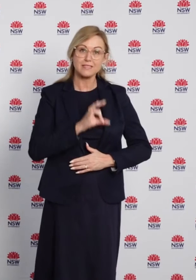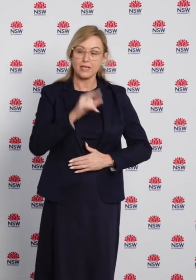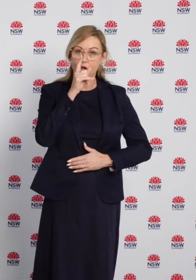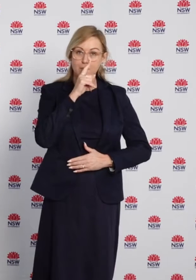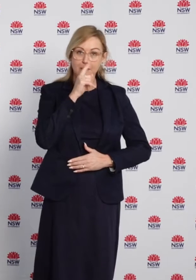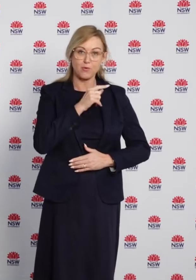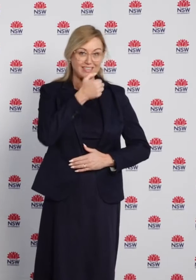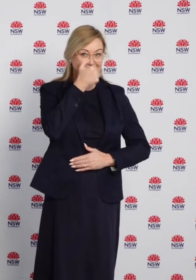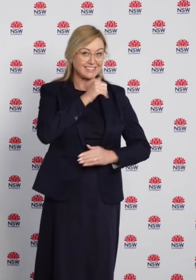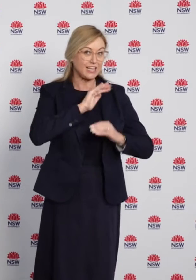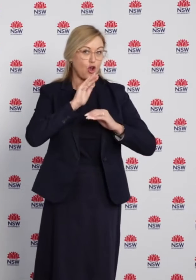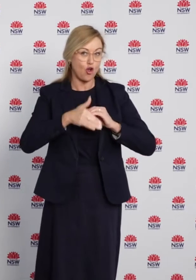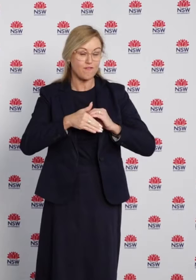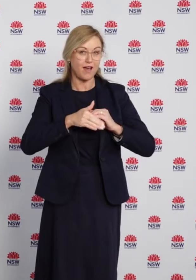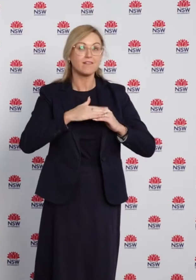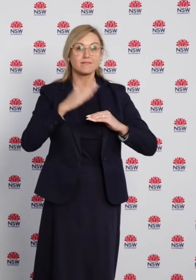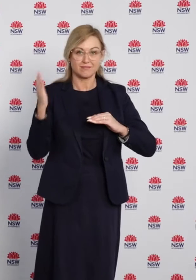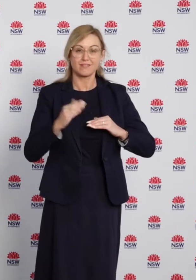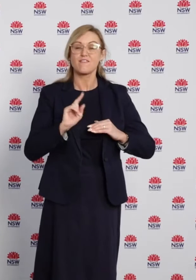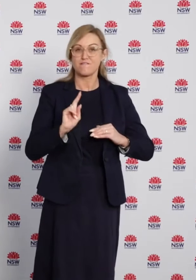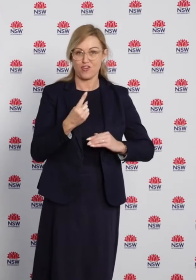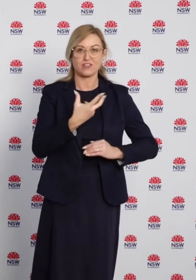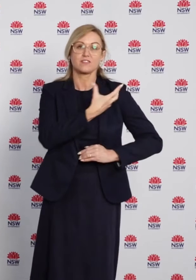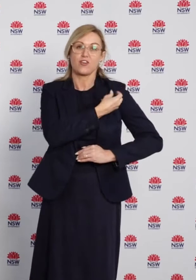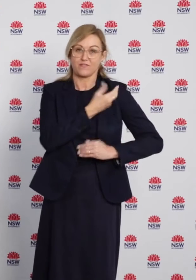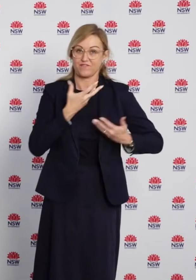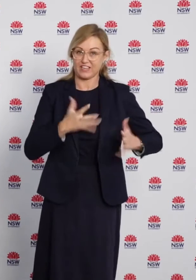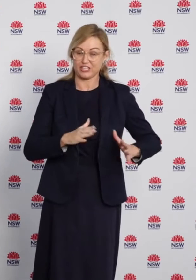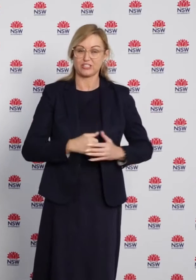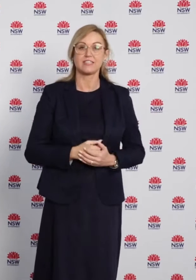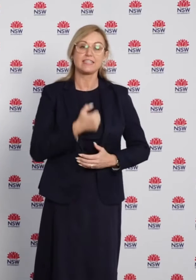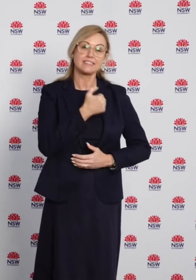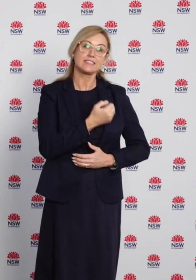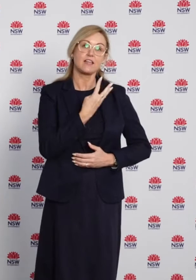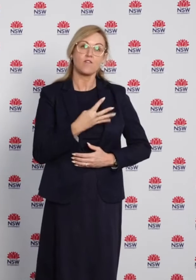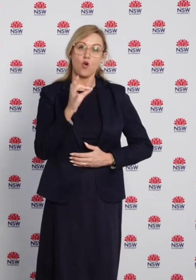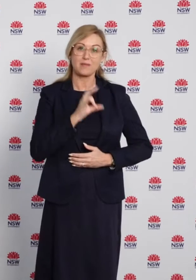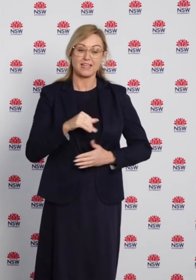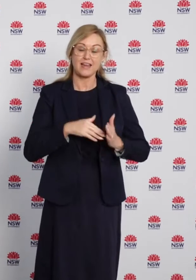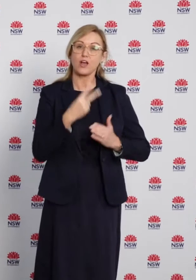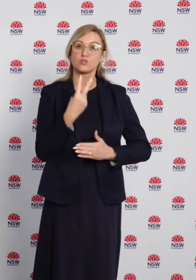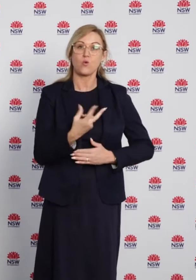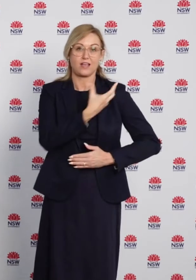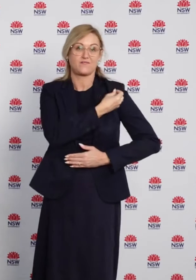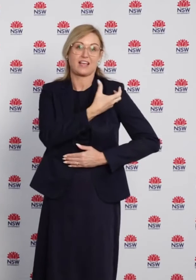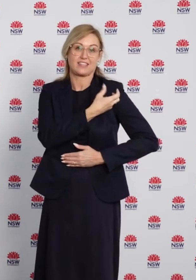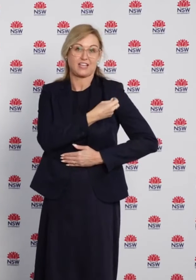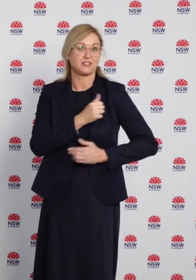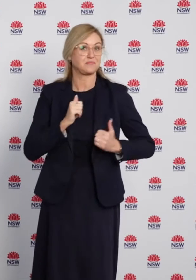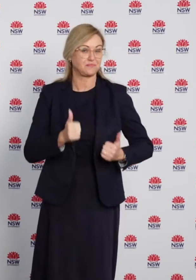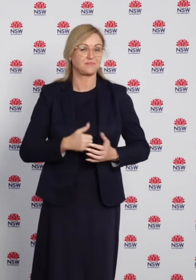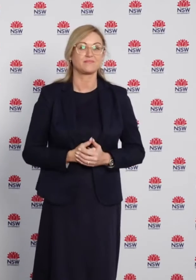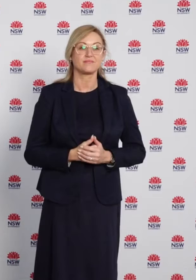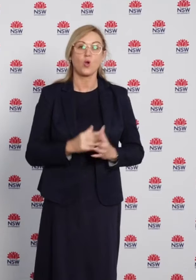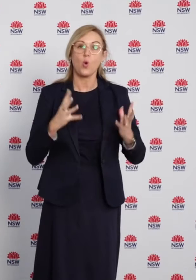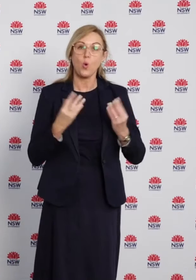aged 16 years and over who've received their first dose of vaccine, and 64% who are fully vaccinated. The total number